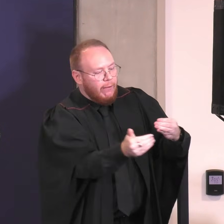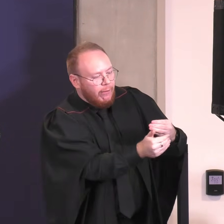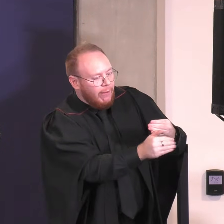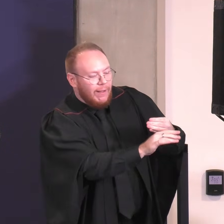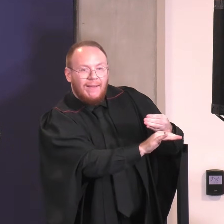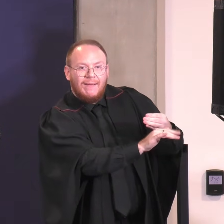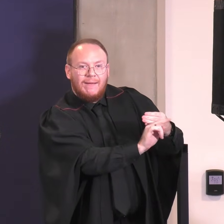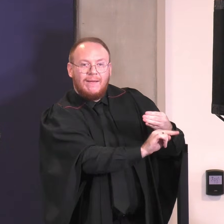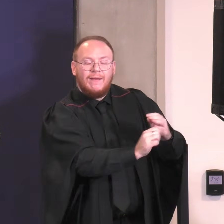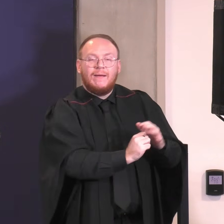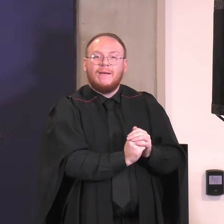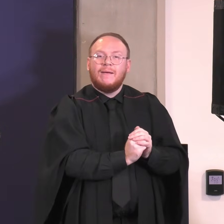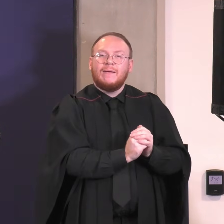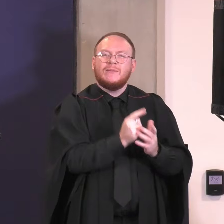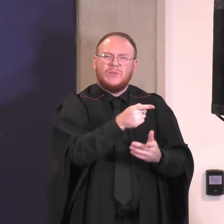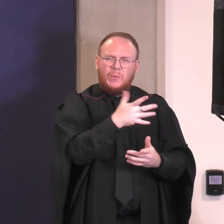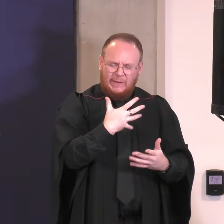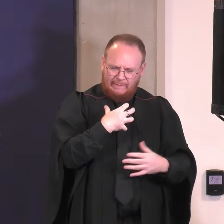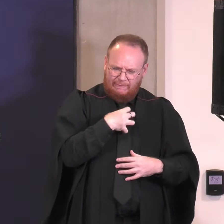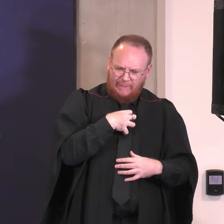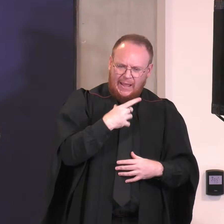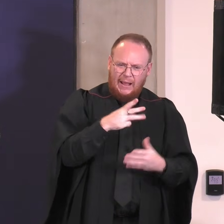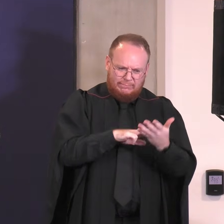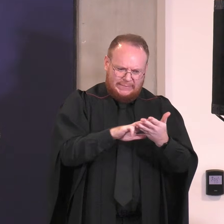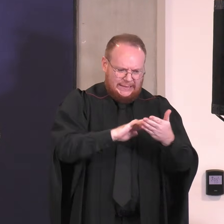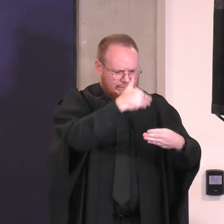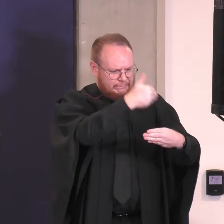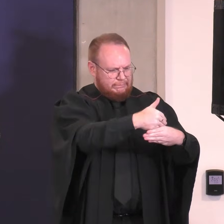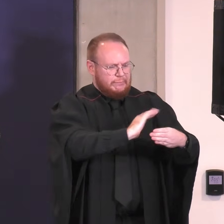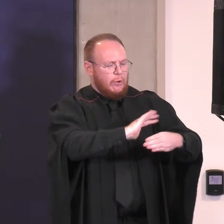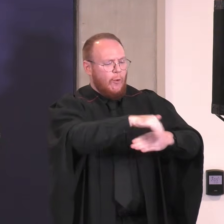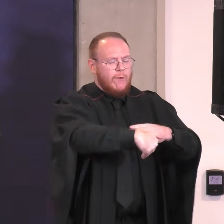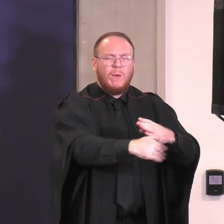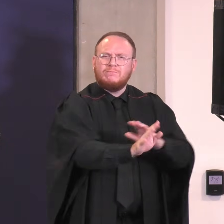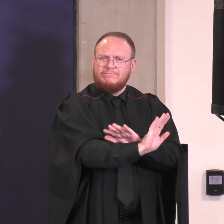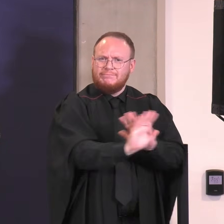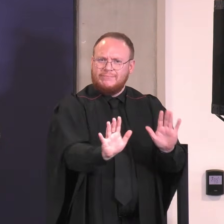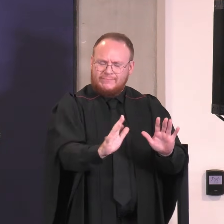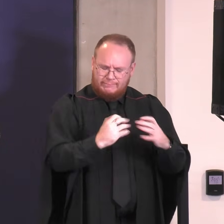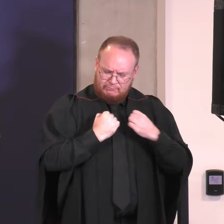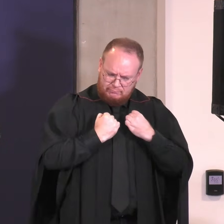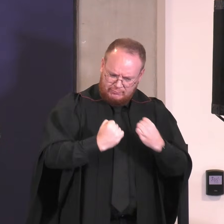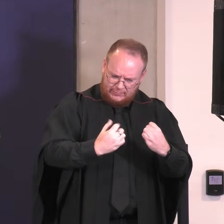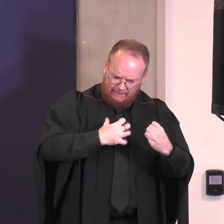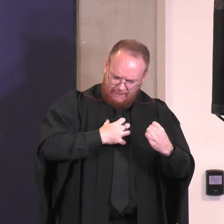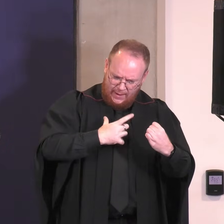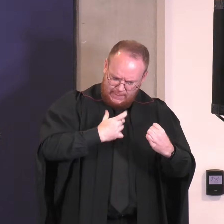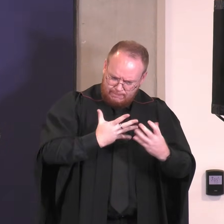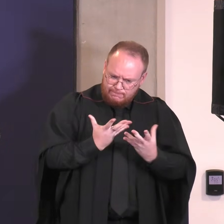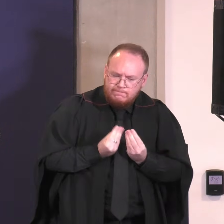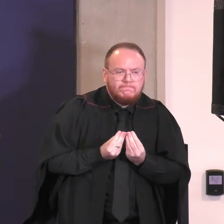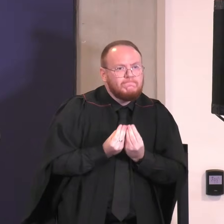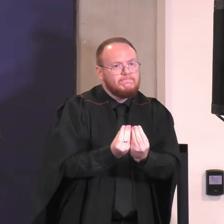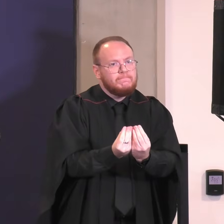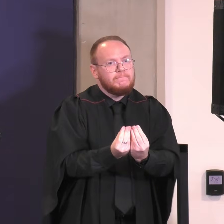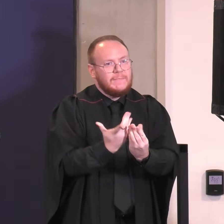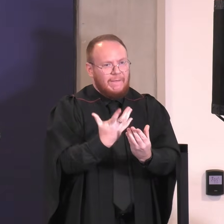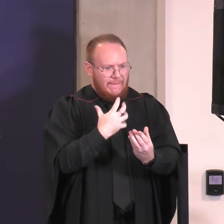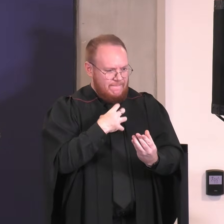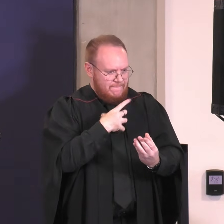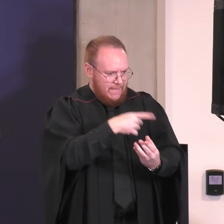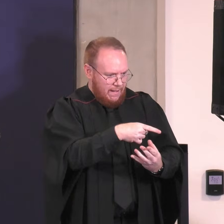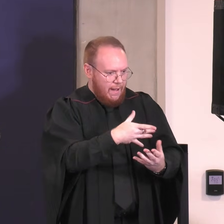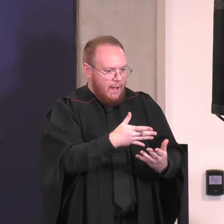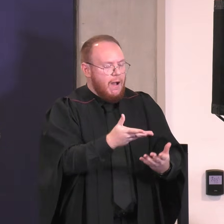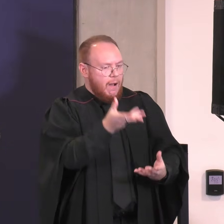Levison spoke about fear being simply not something you overcome, but something you work with. Fear is a signal, fear is a guide, and